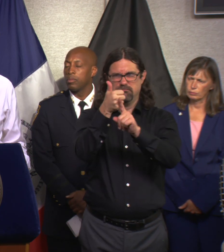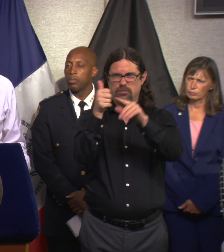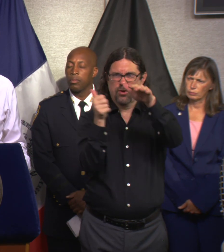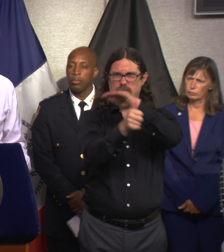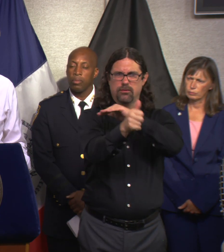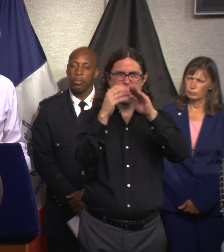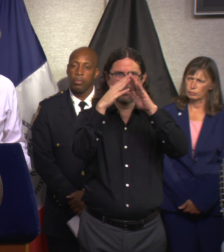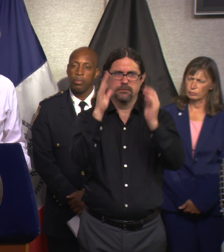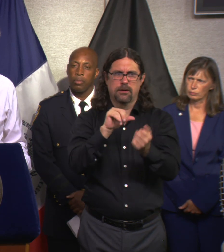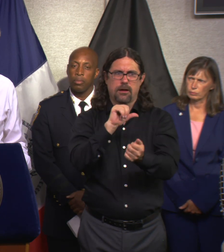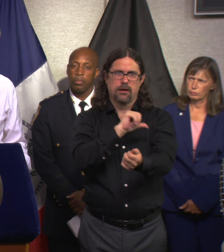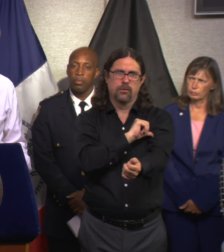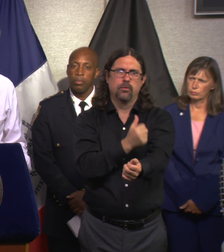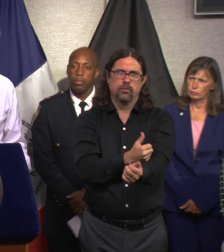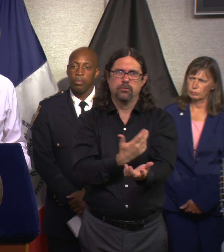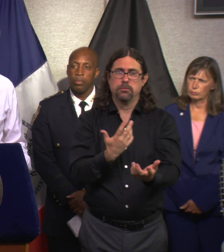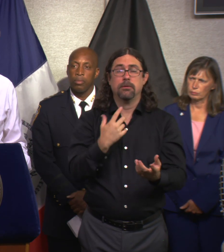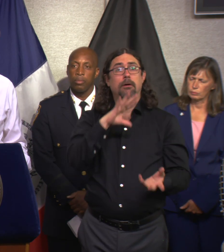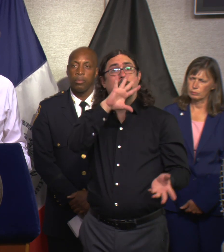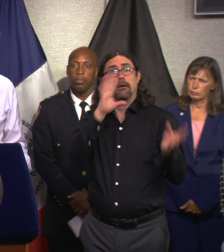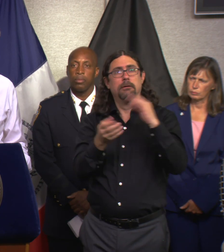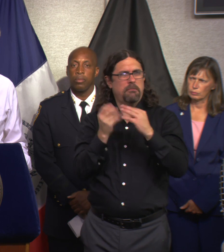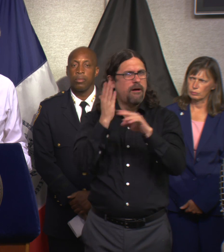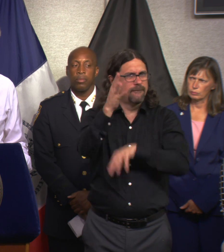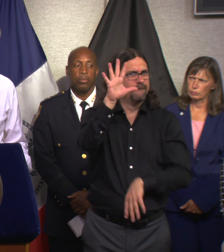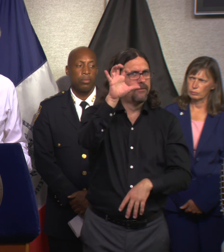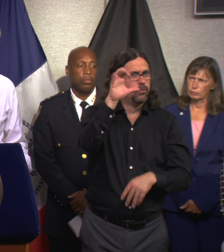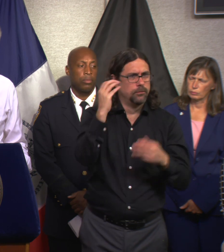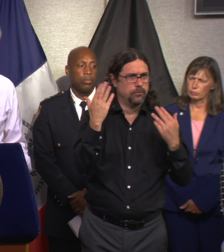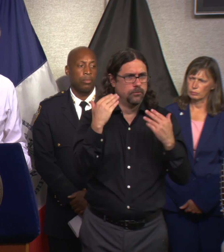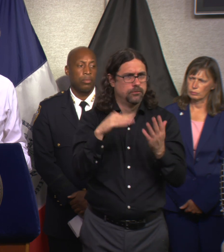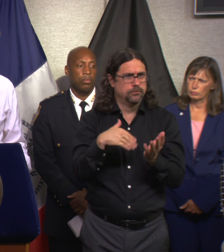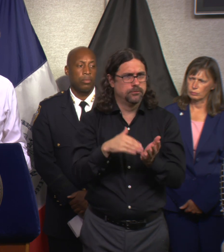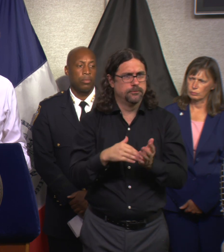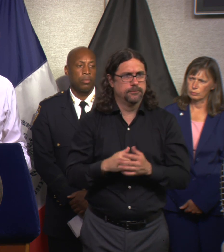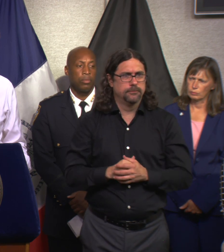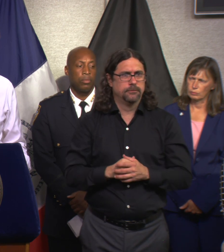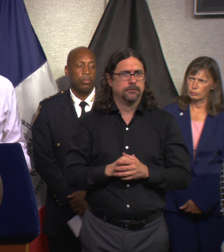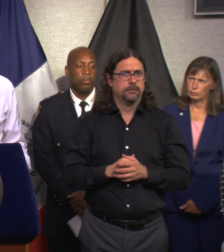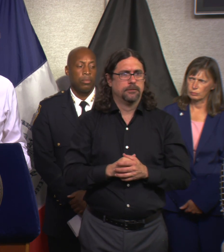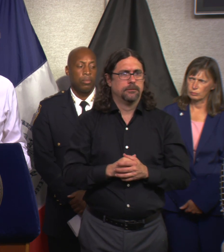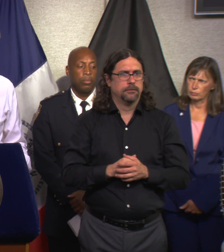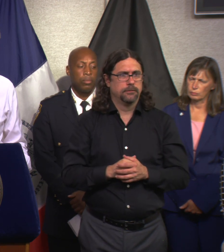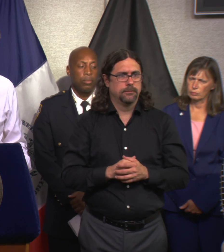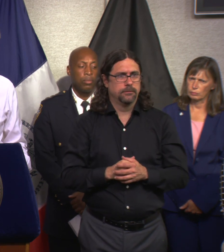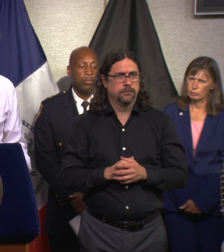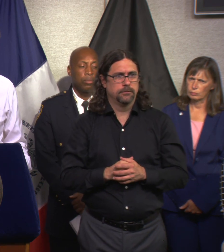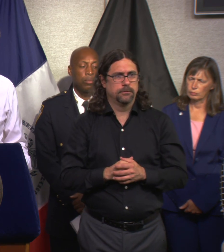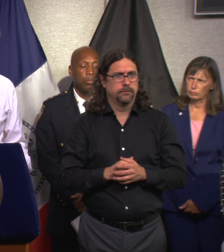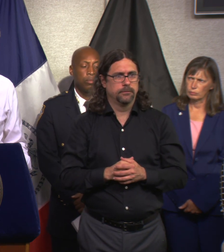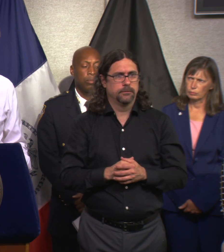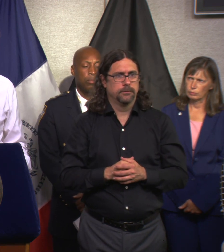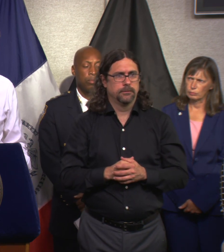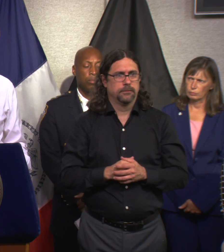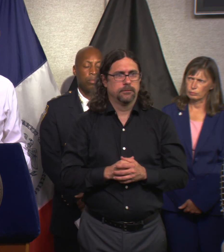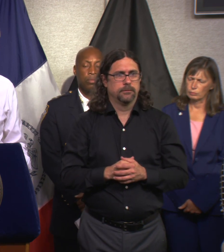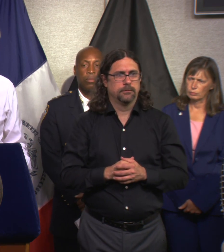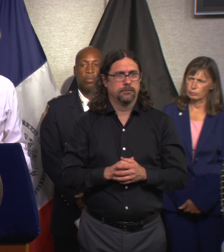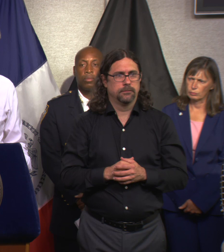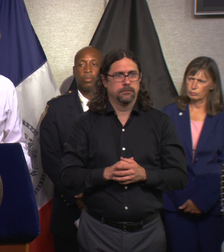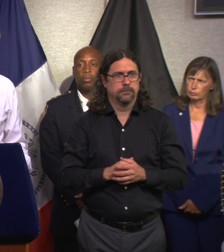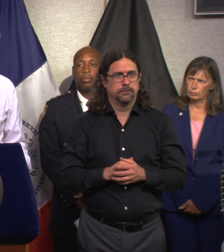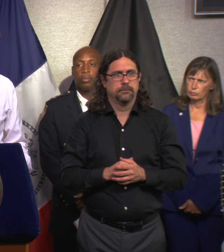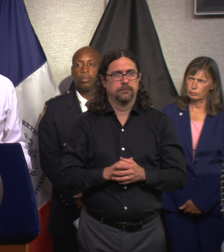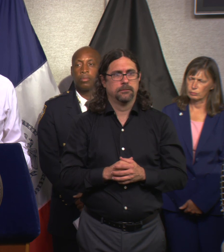for this event will be able to get their temperatures to 78 degrees or lower to allow people